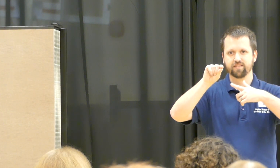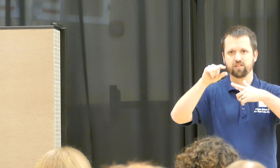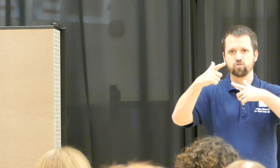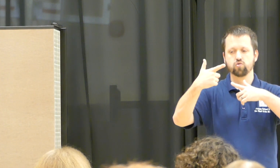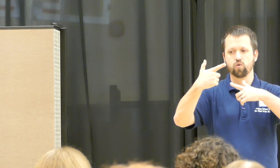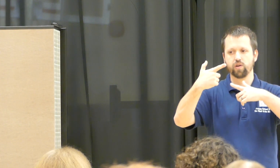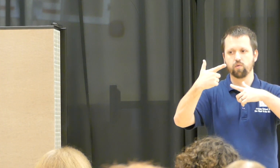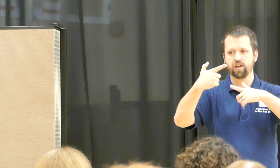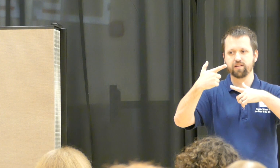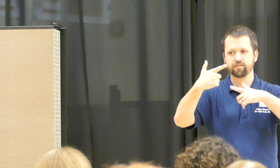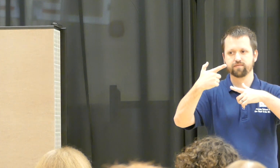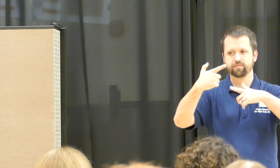21.